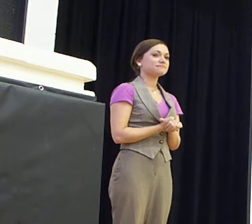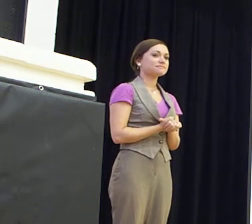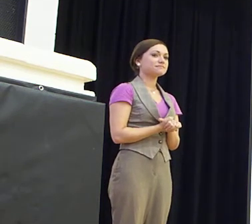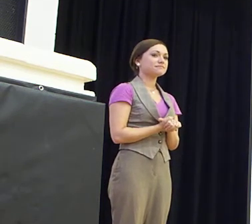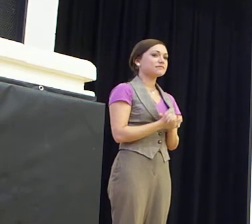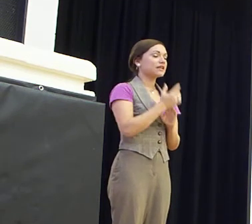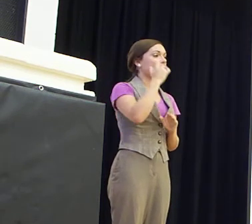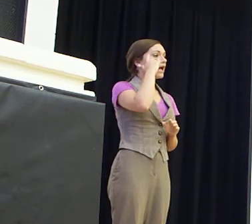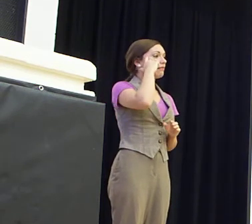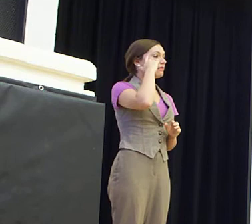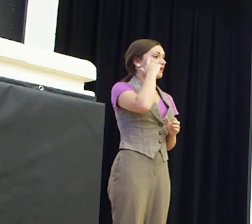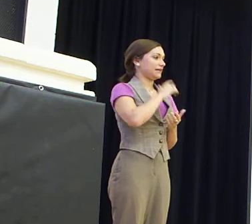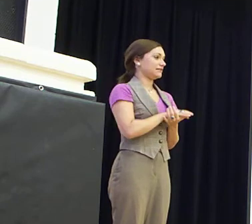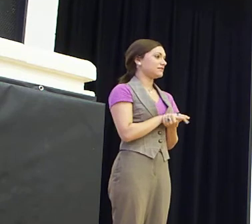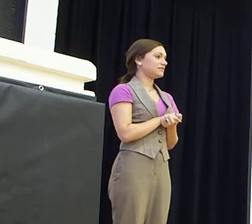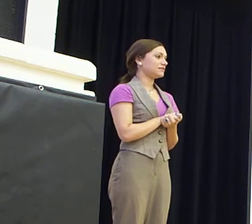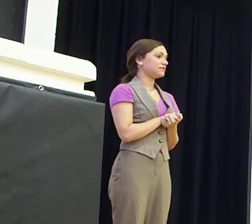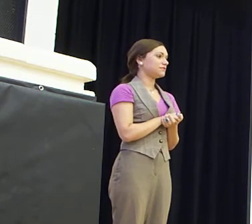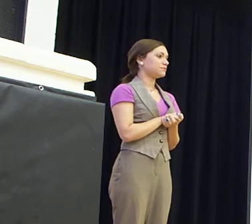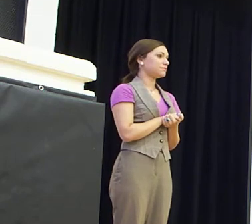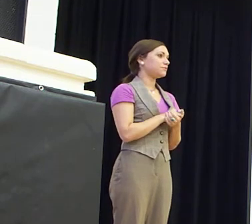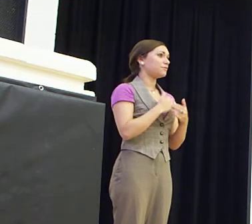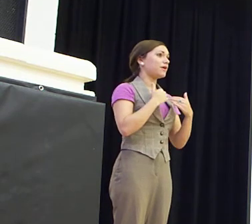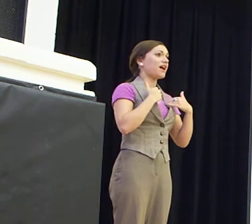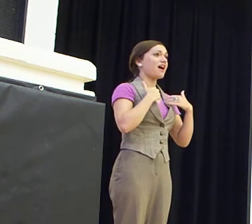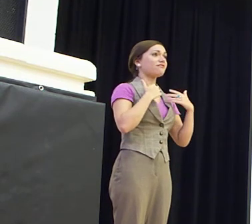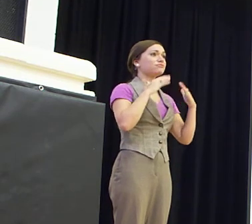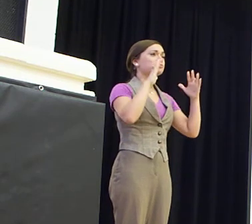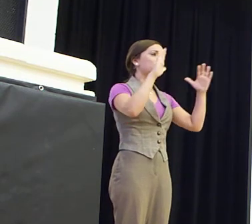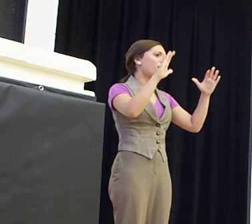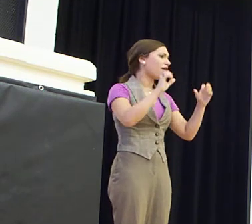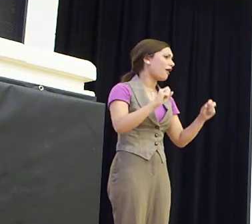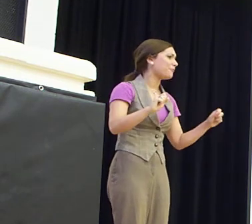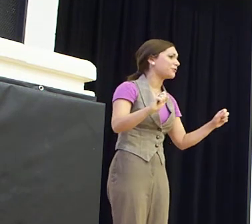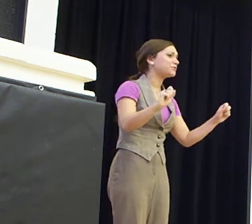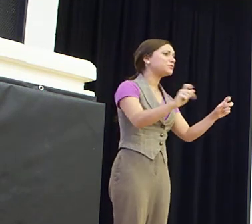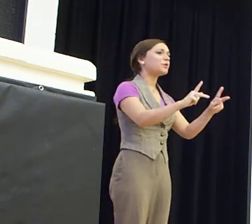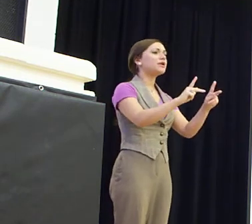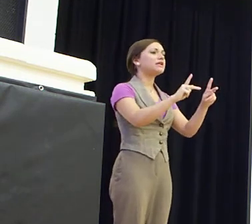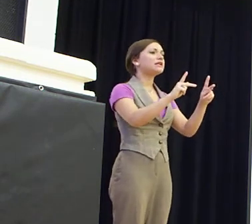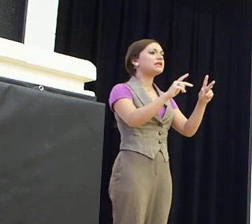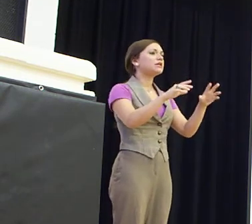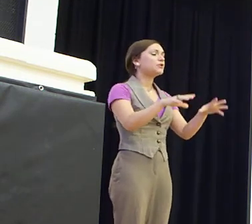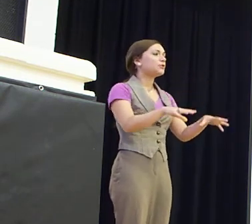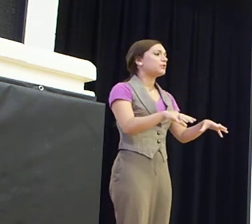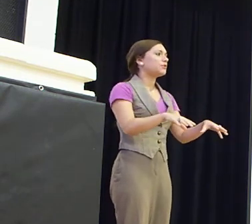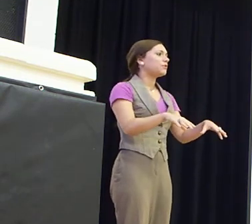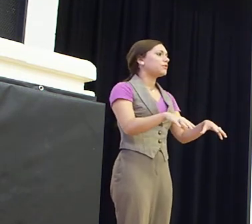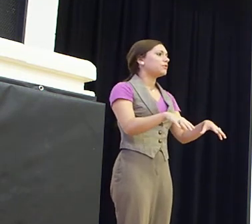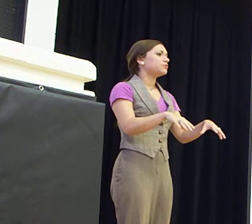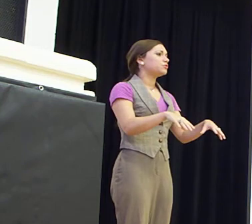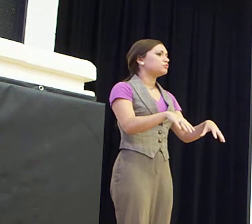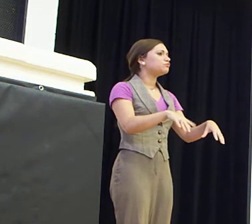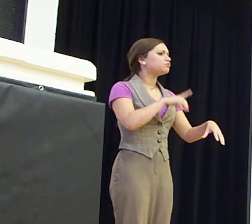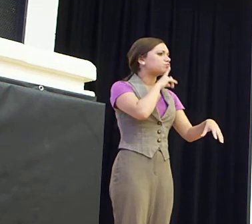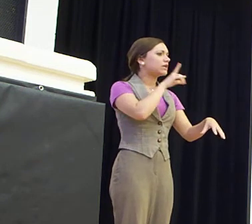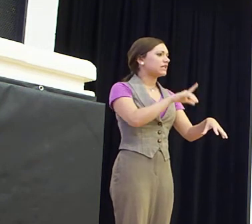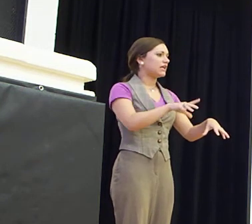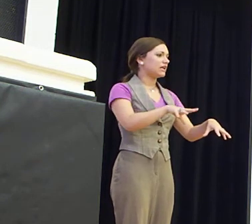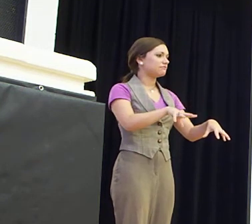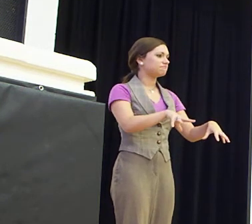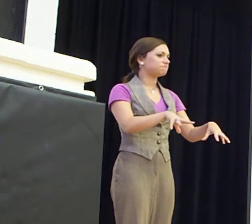I think we have great opportunities to take our diverse